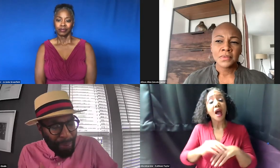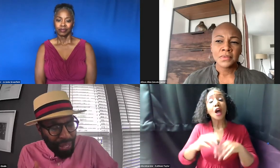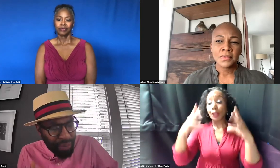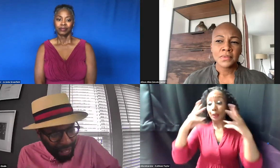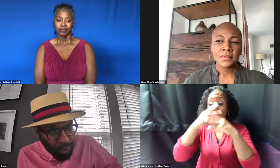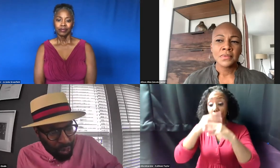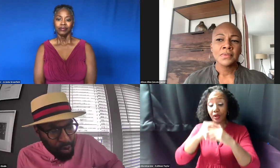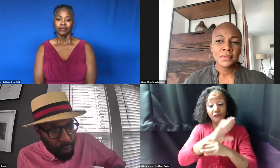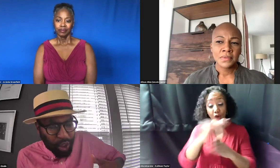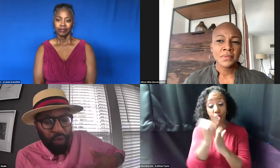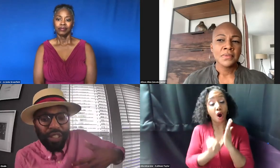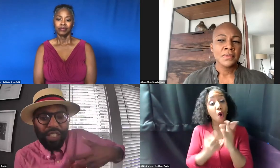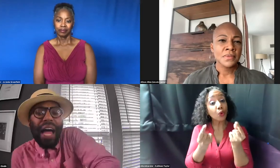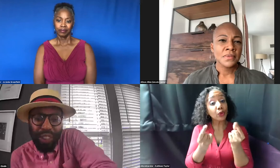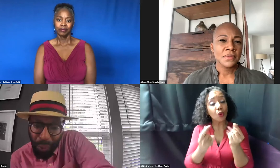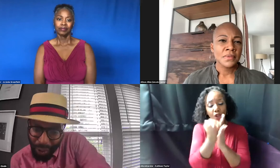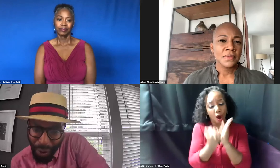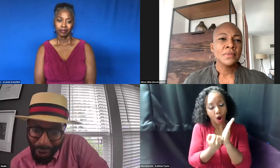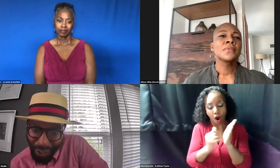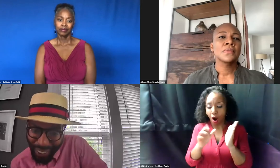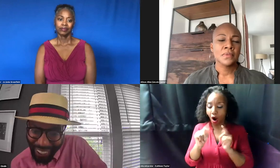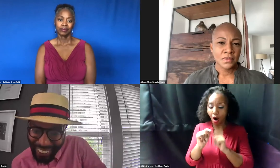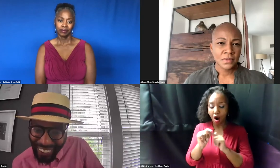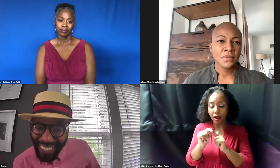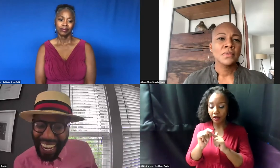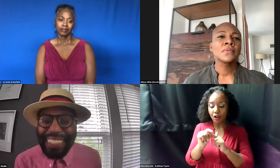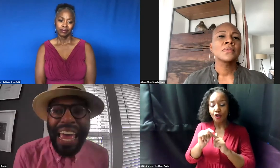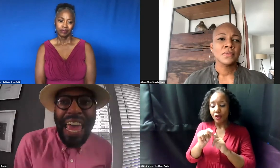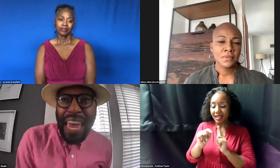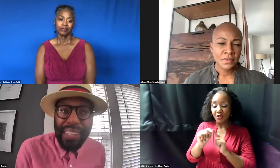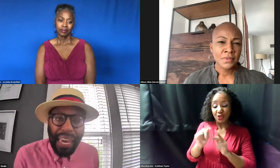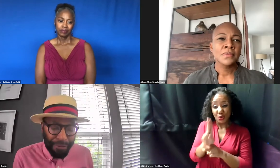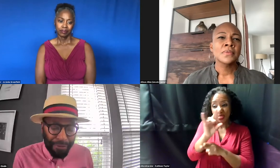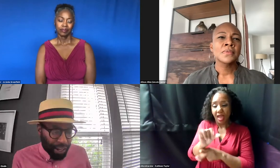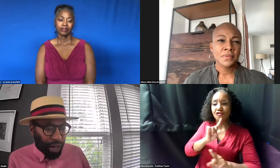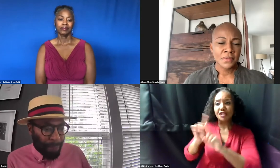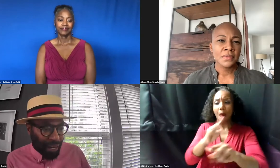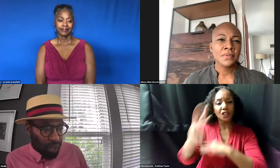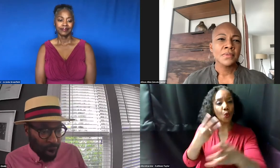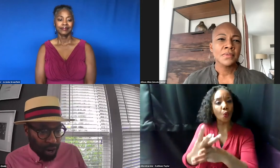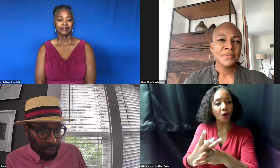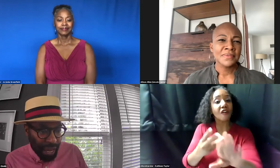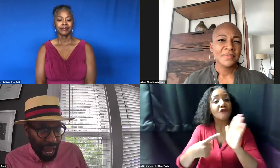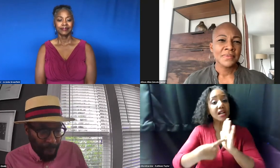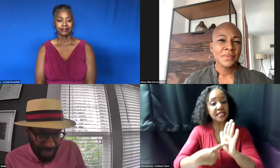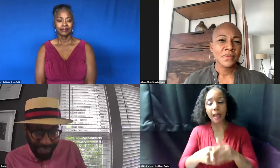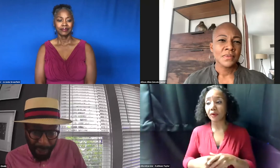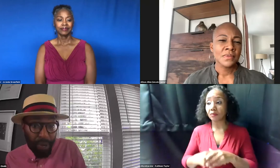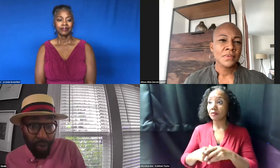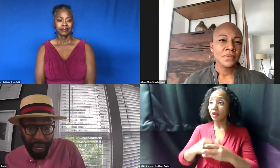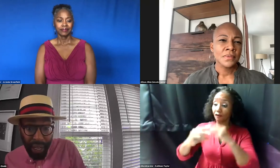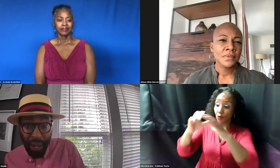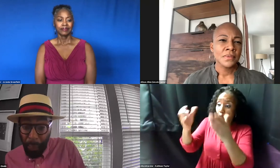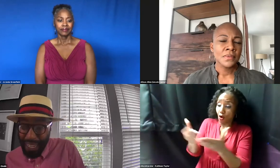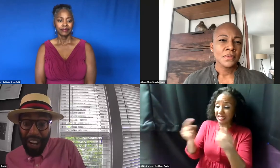of your art is by making your art be the vessel through which you respond to what's going on in the world. You know what I mean? Like it's like if there's hurt and pain in the world and